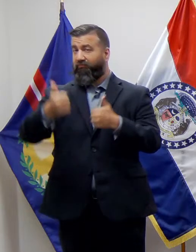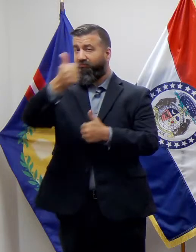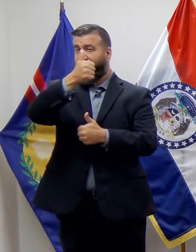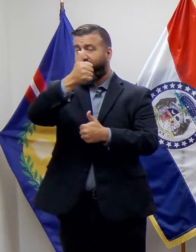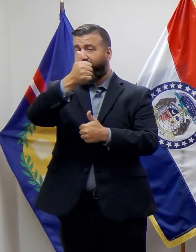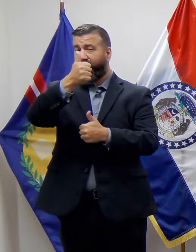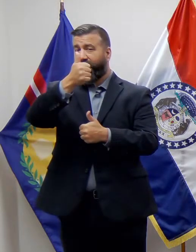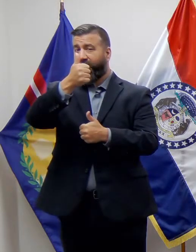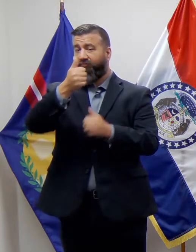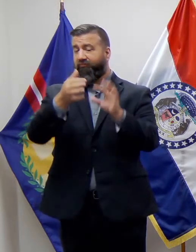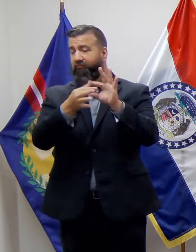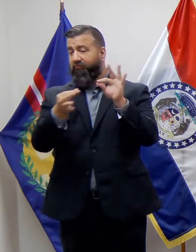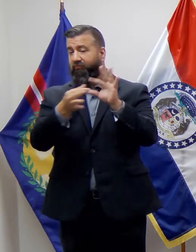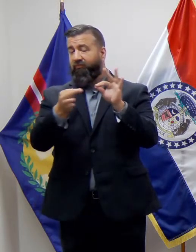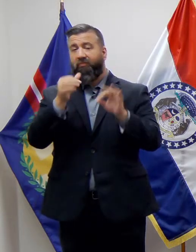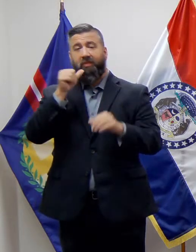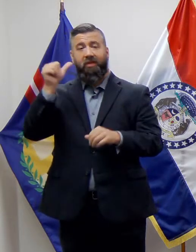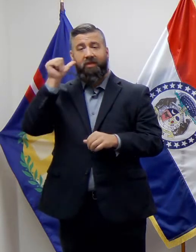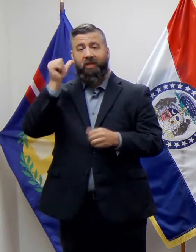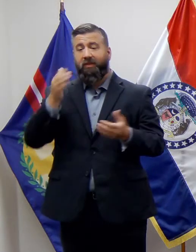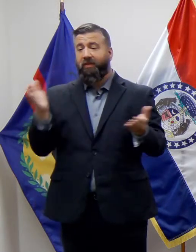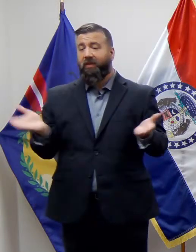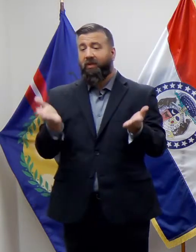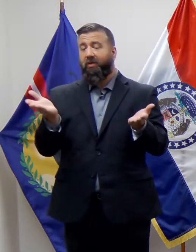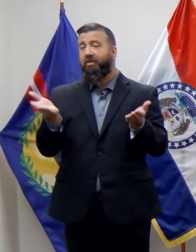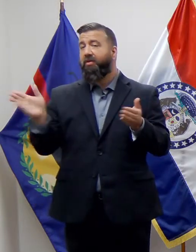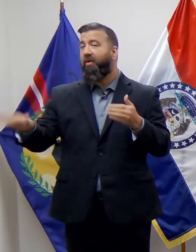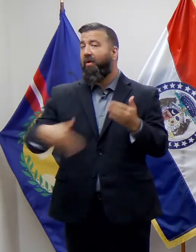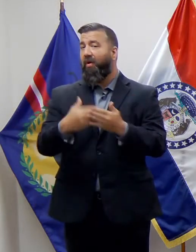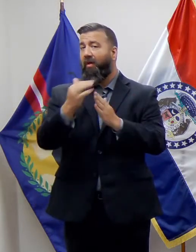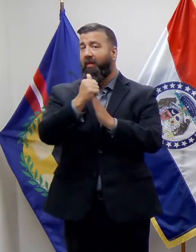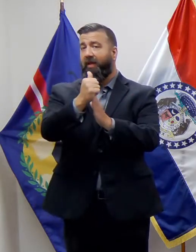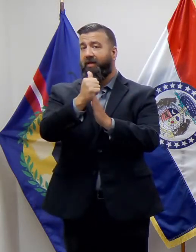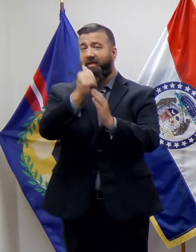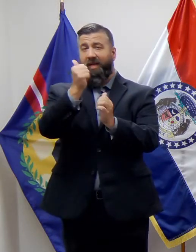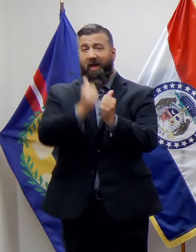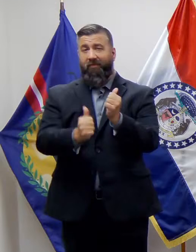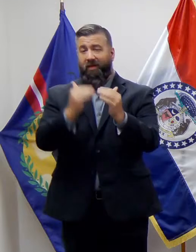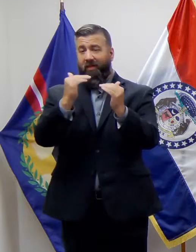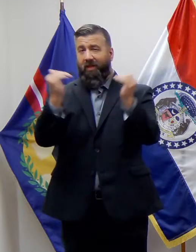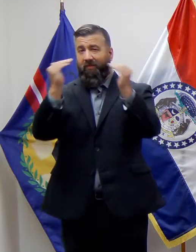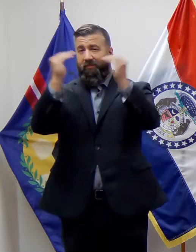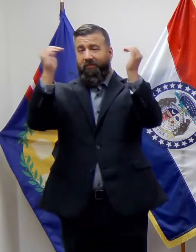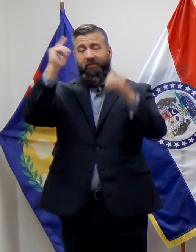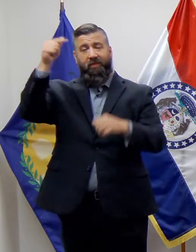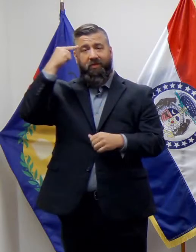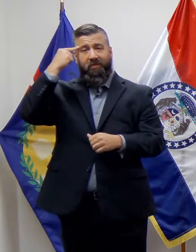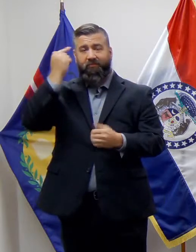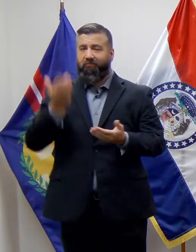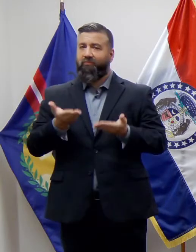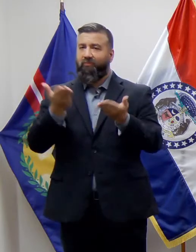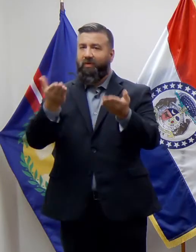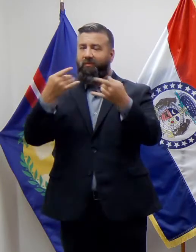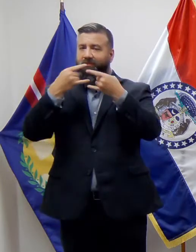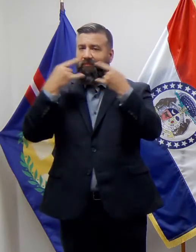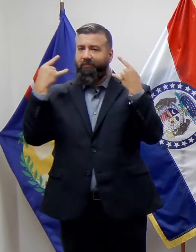yesterday afternoon, encouraged leaders at every level of government to recommend vaccines and